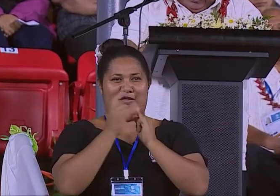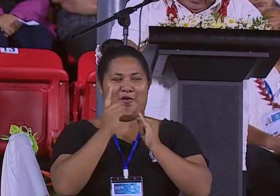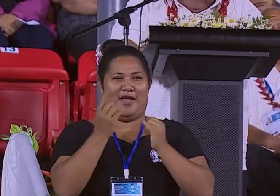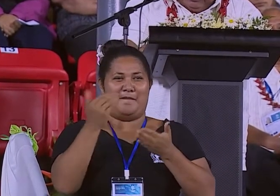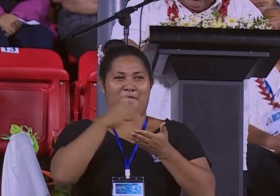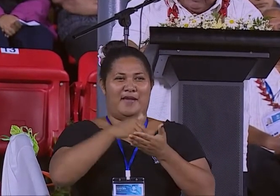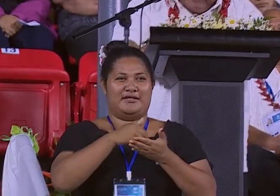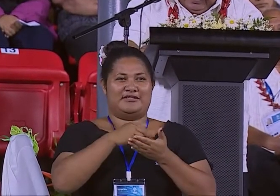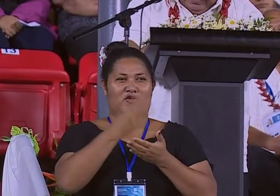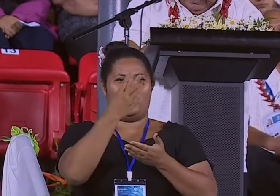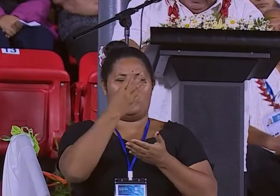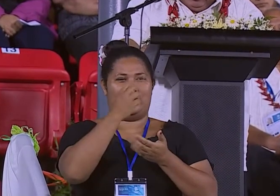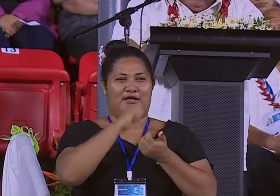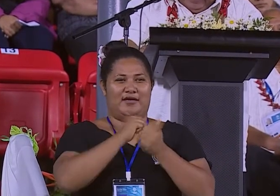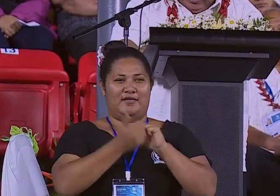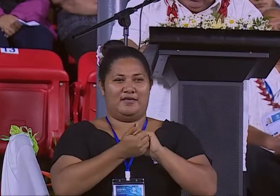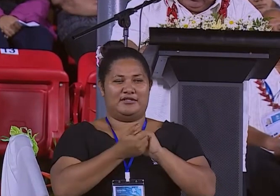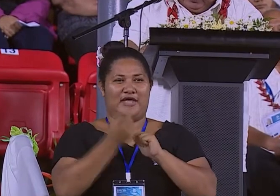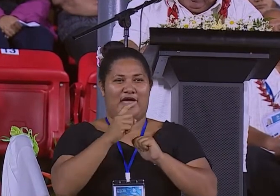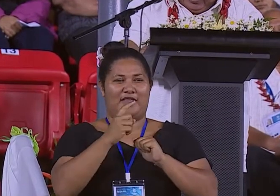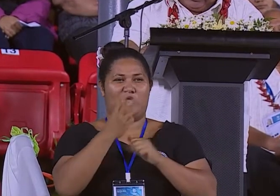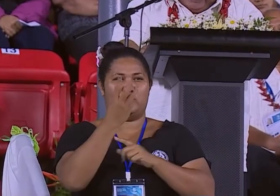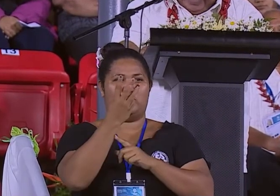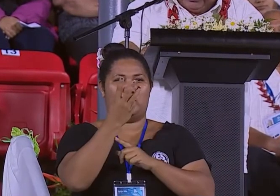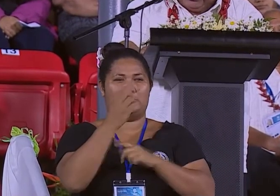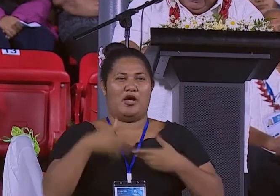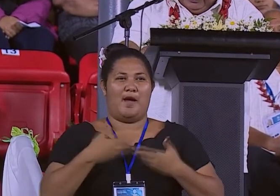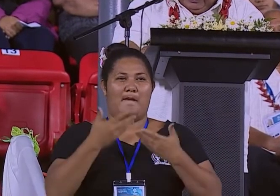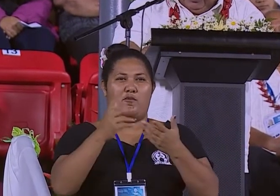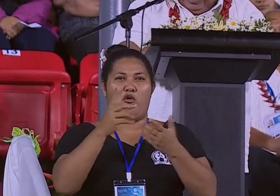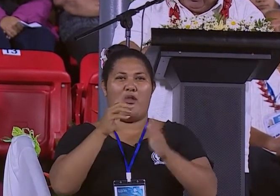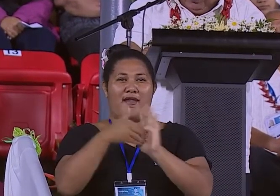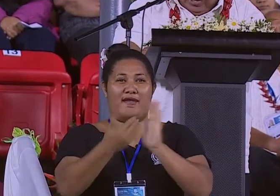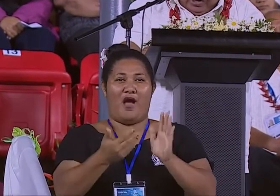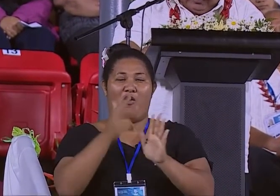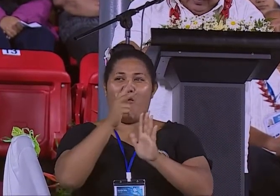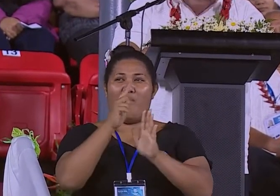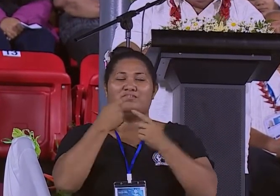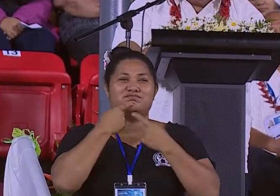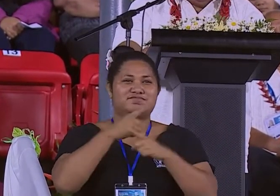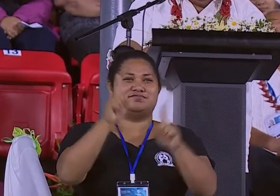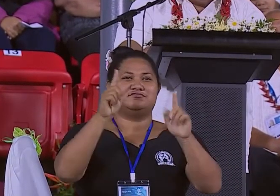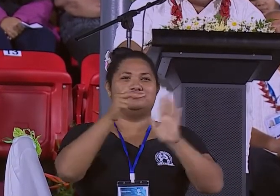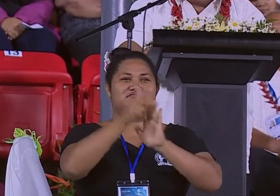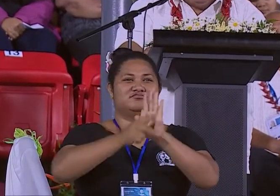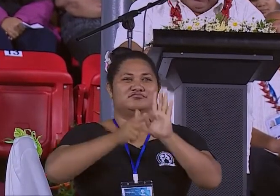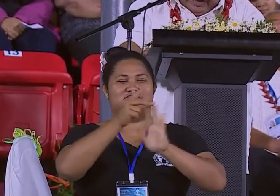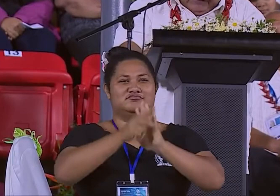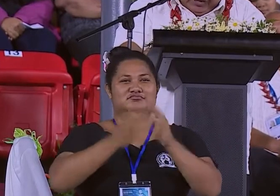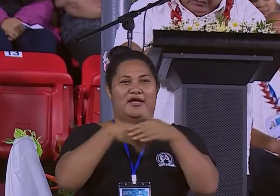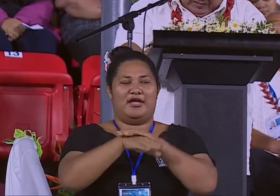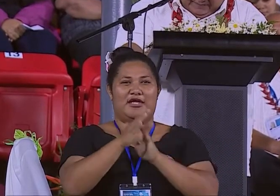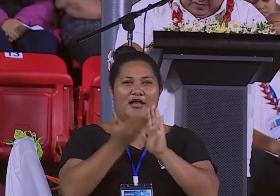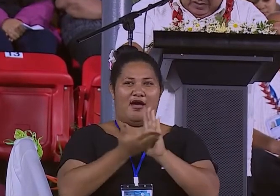a plastic-free event and the first to broadcast around the world